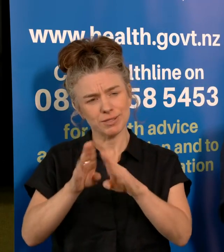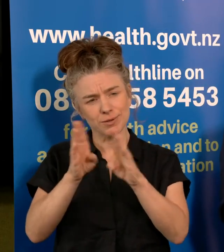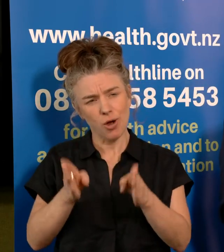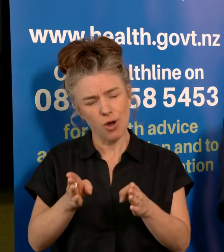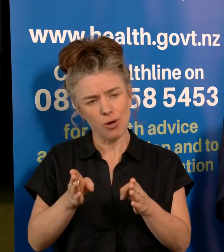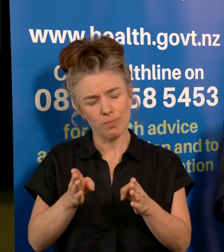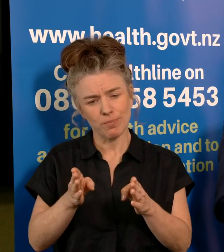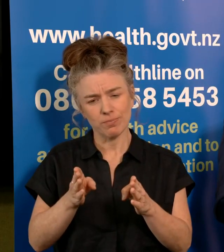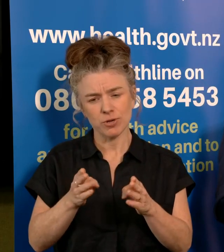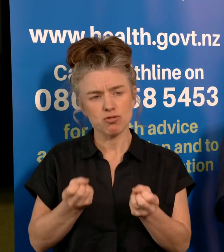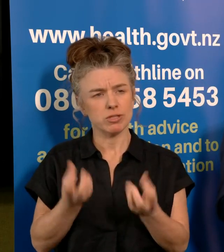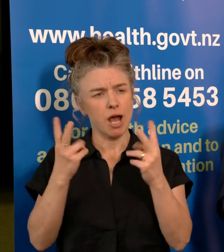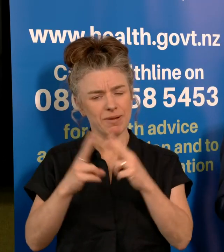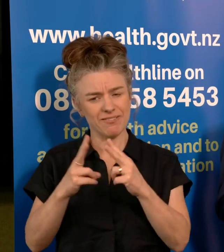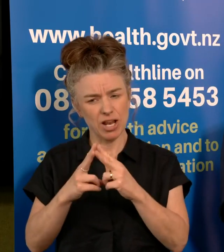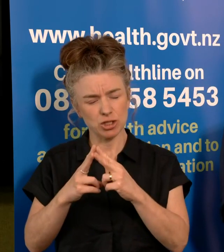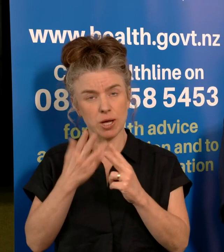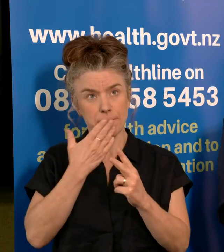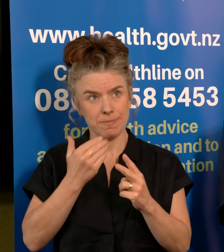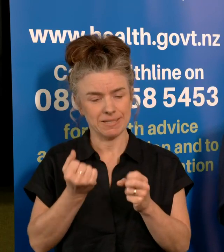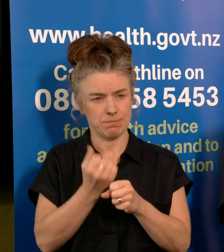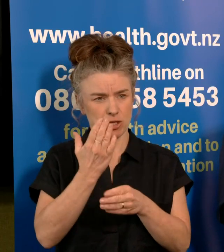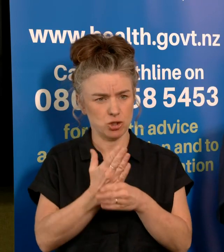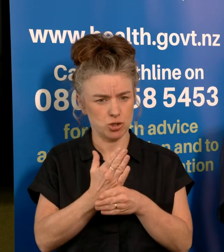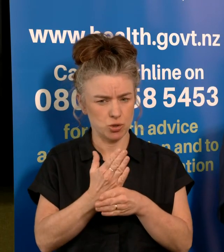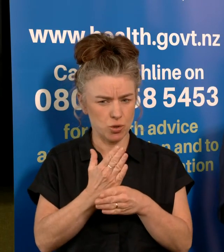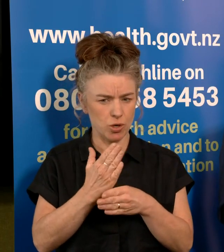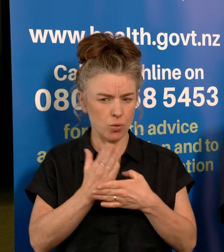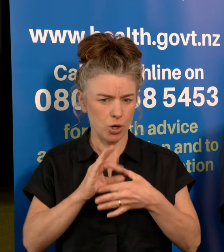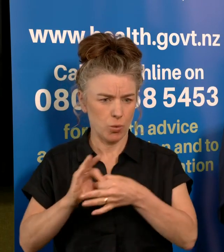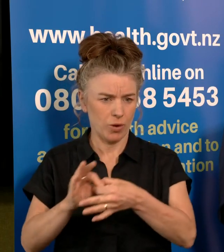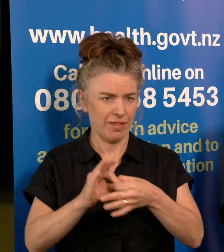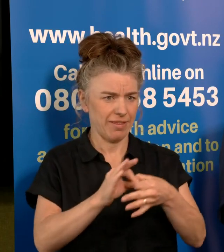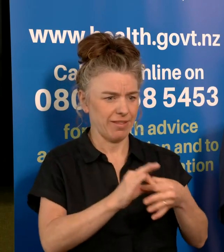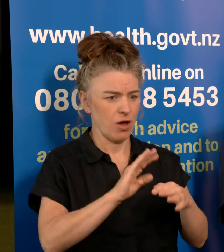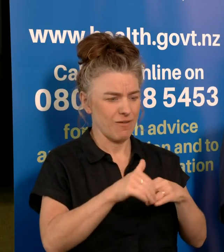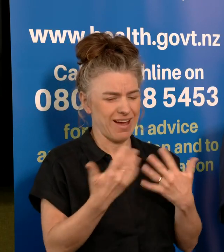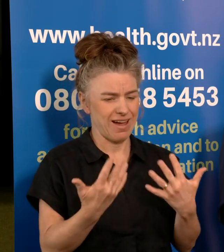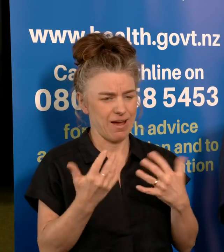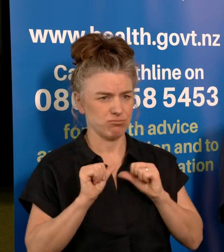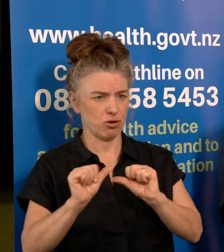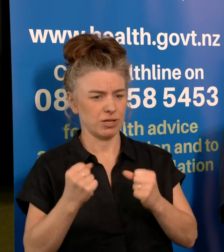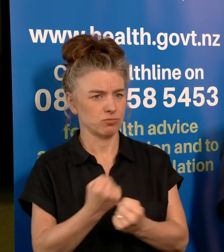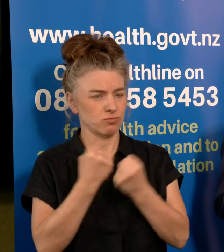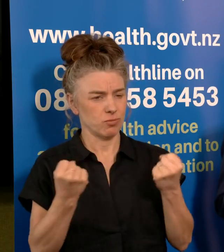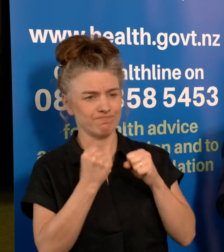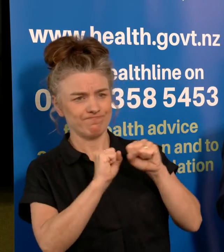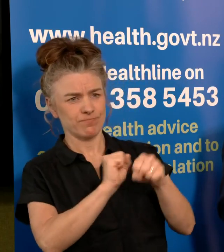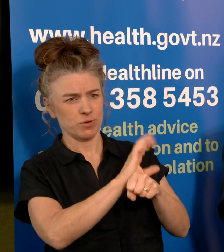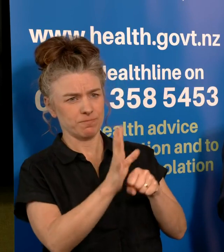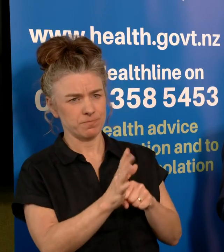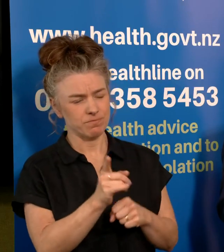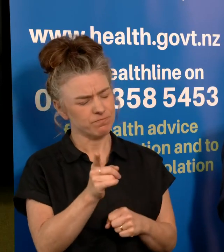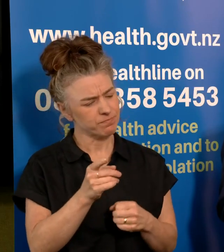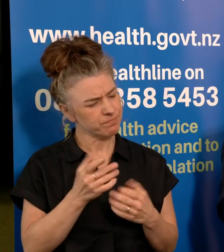area and including them in their planning for any further responses to COVID-19, so they are also part of the planning. What is that